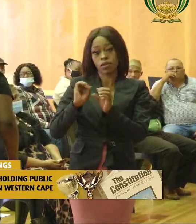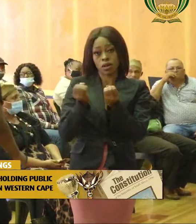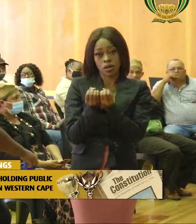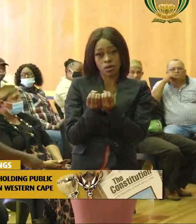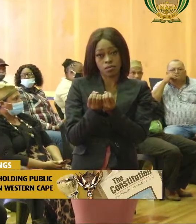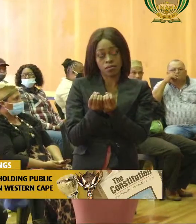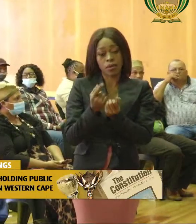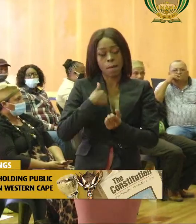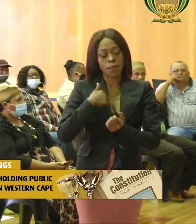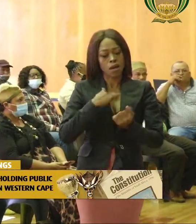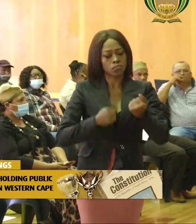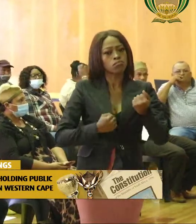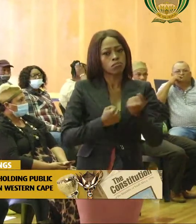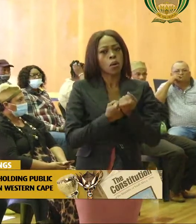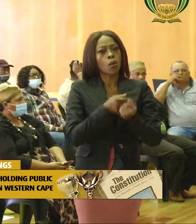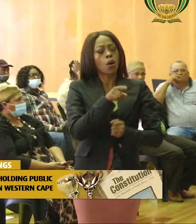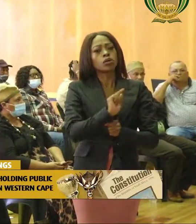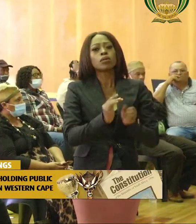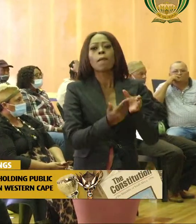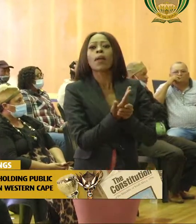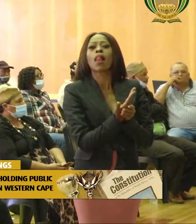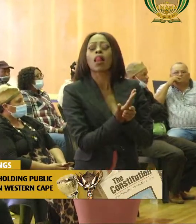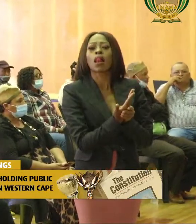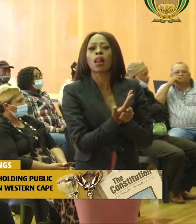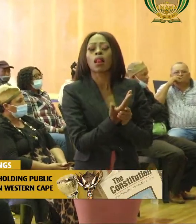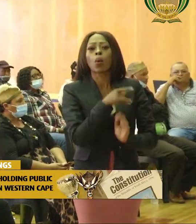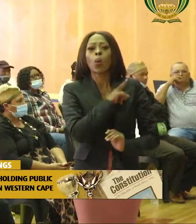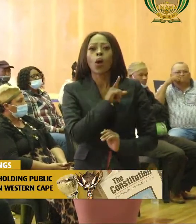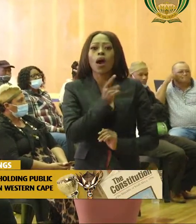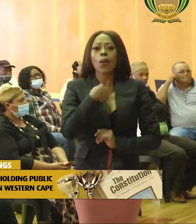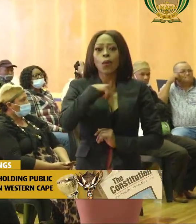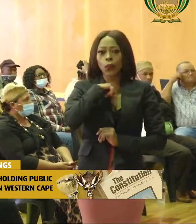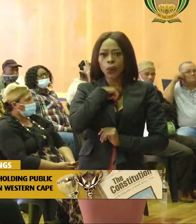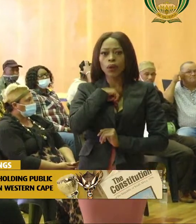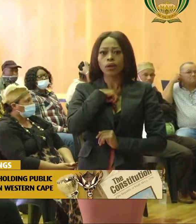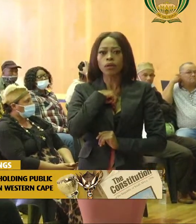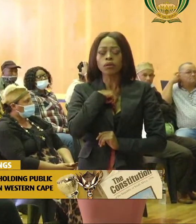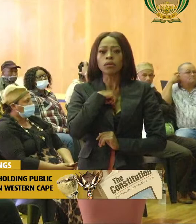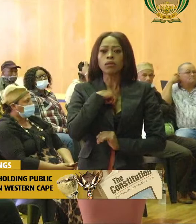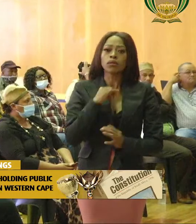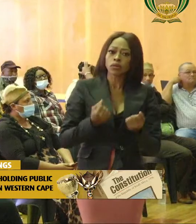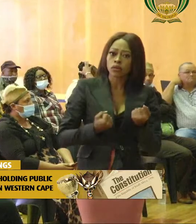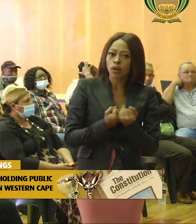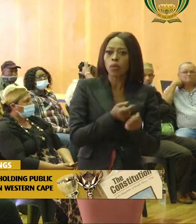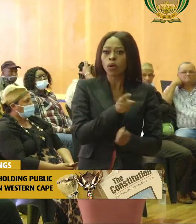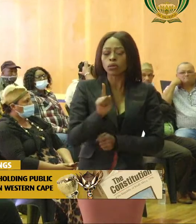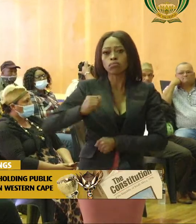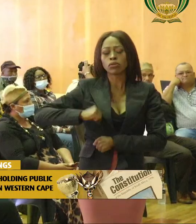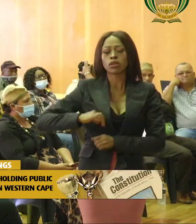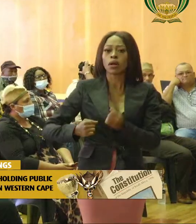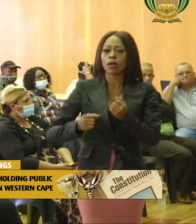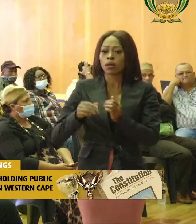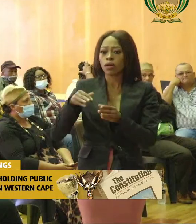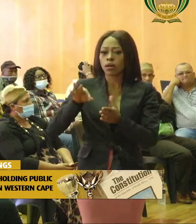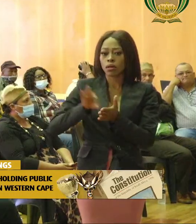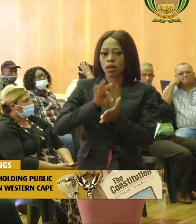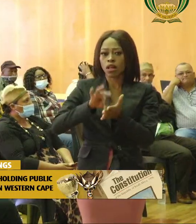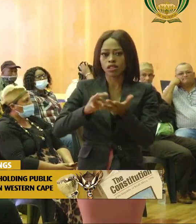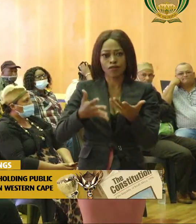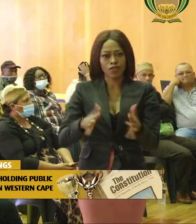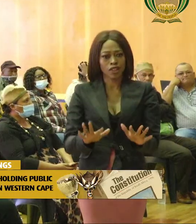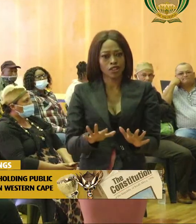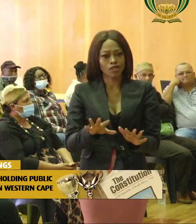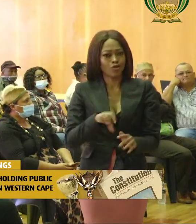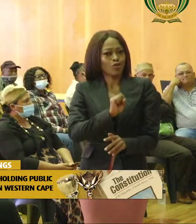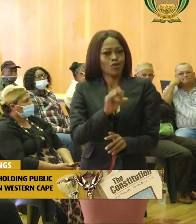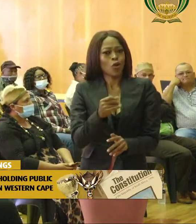I support this bill as we are from the supporting the municipal elections. Why not should